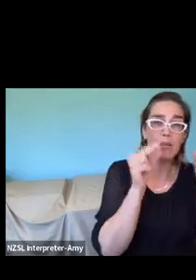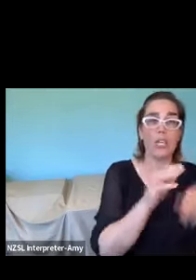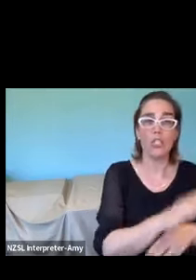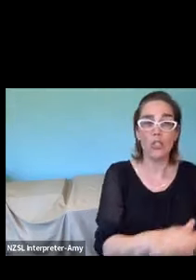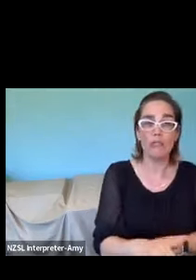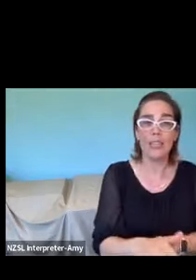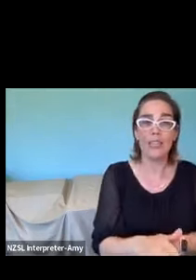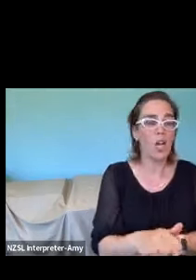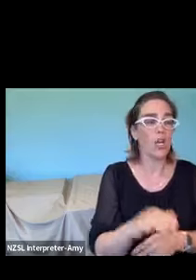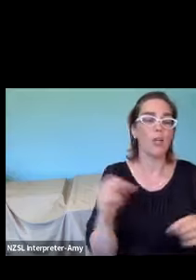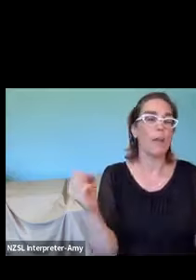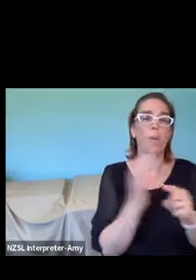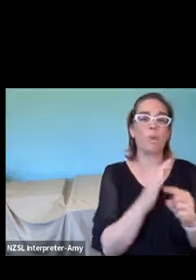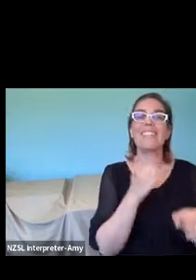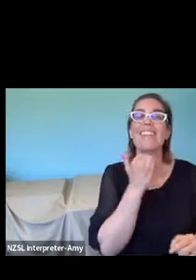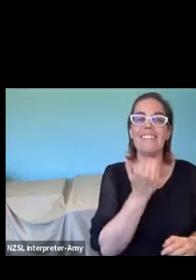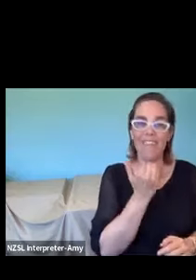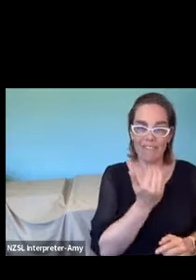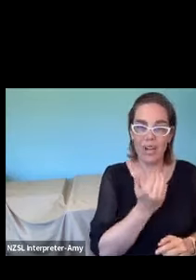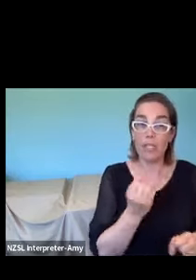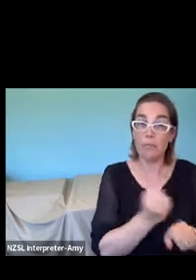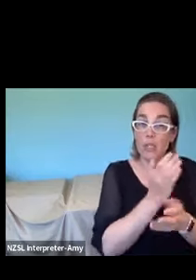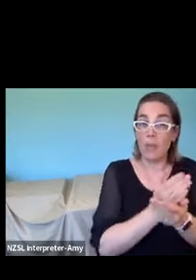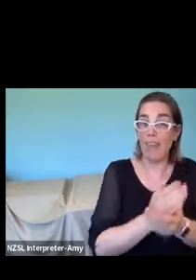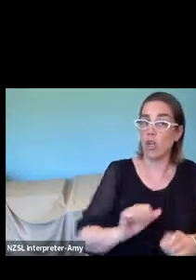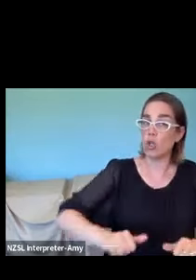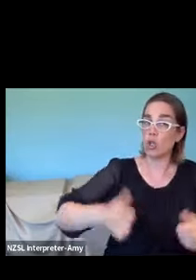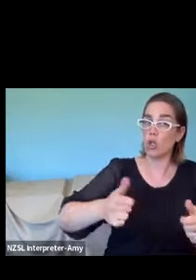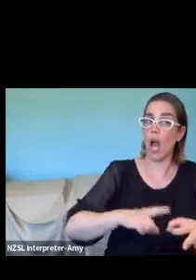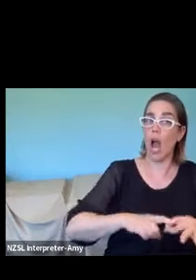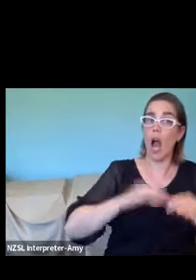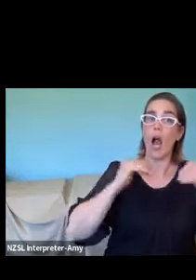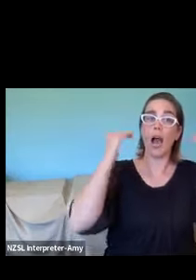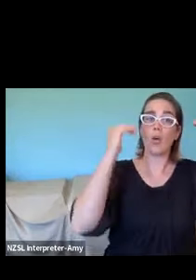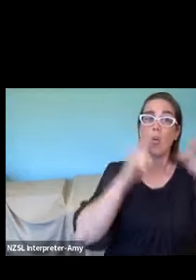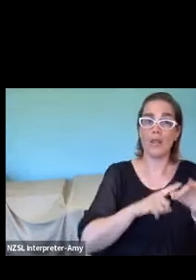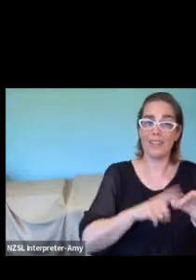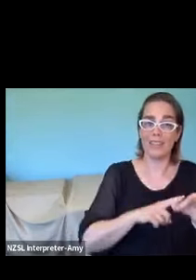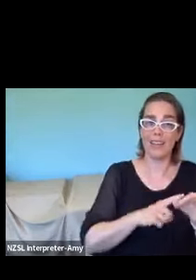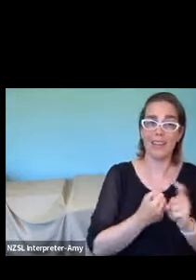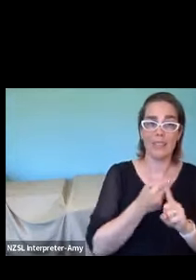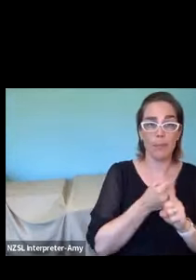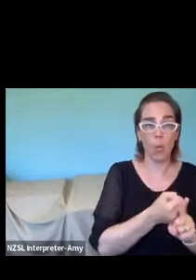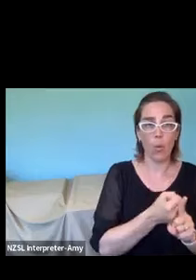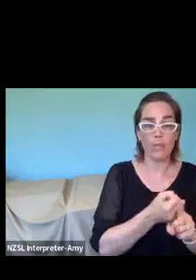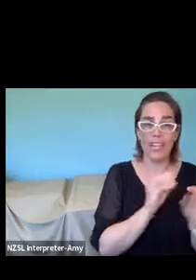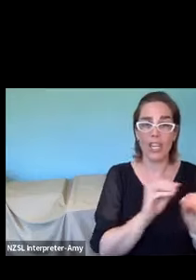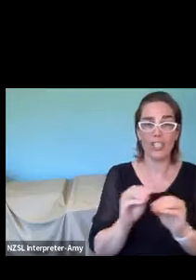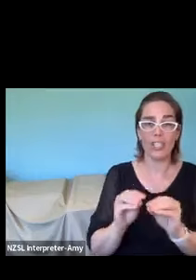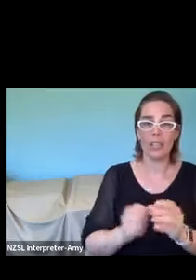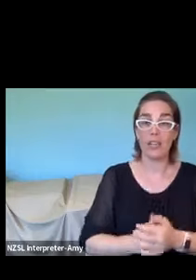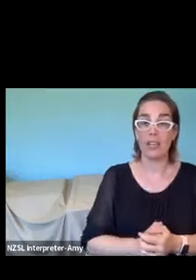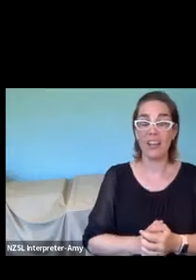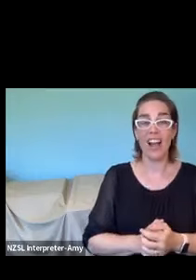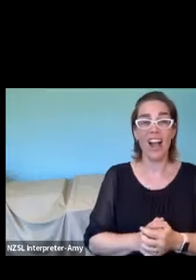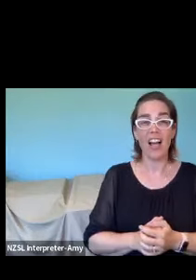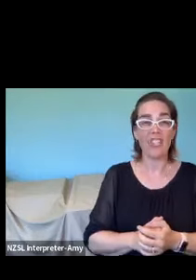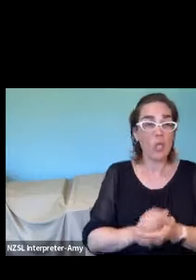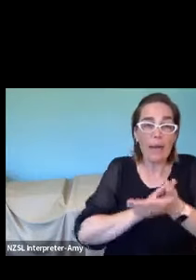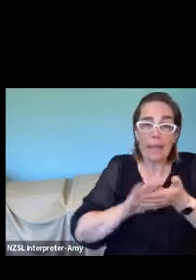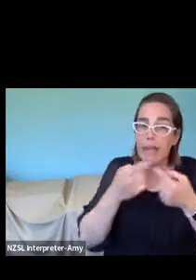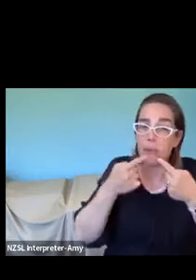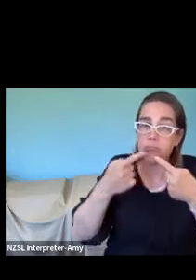that they get a high quality education. And that is, again, implied more than explicit, but underpinning